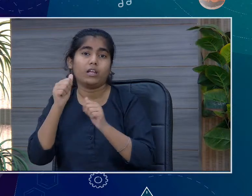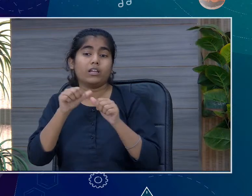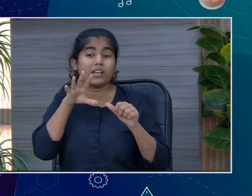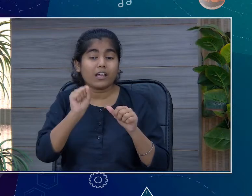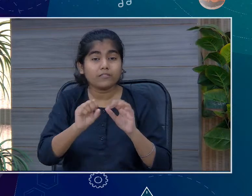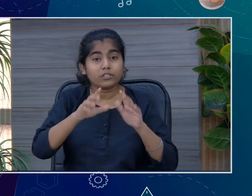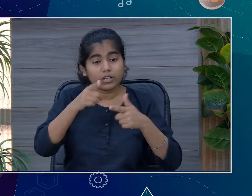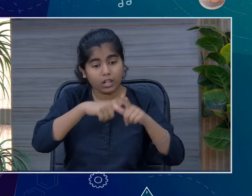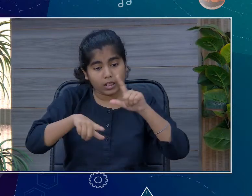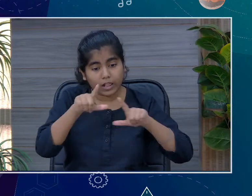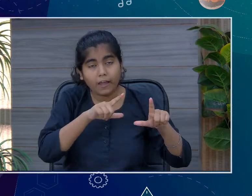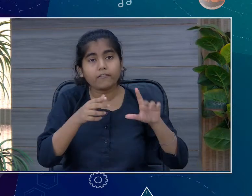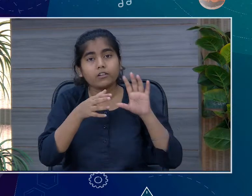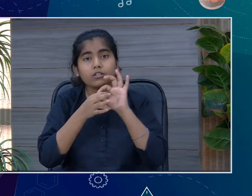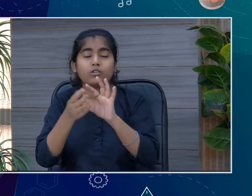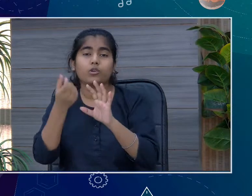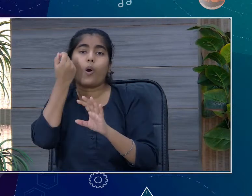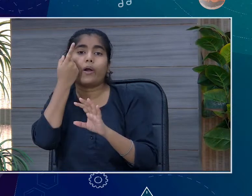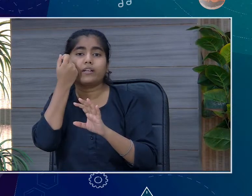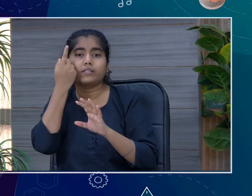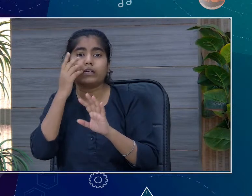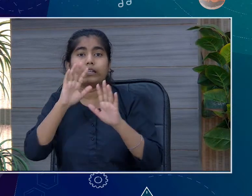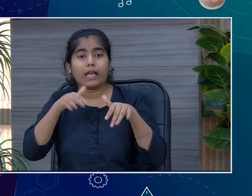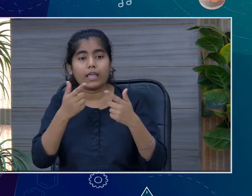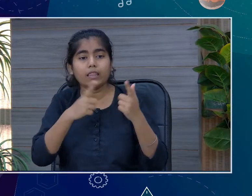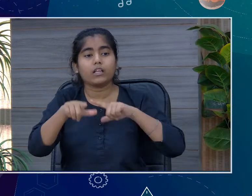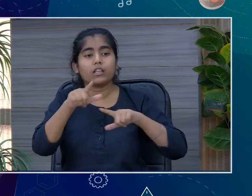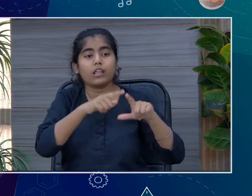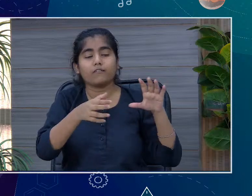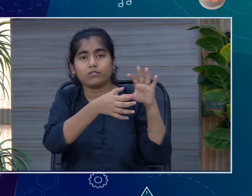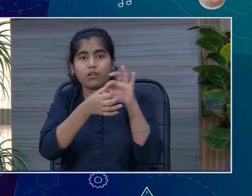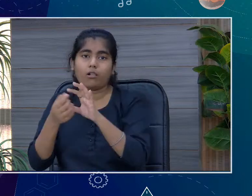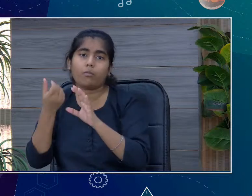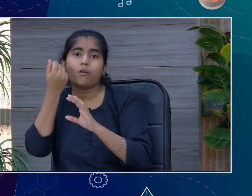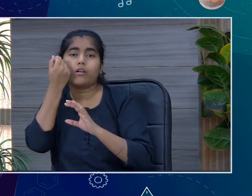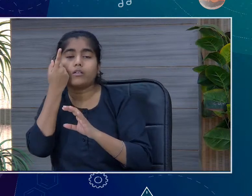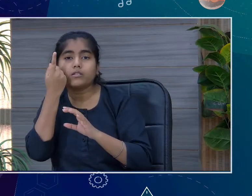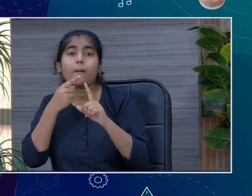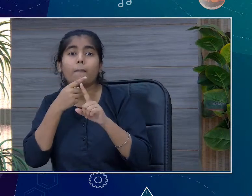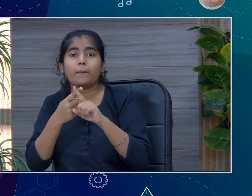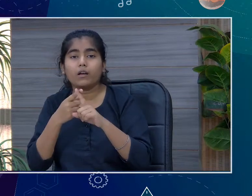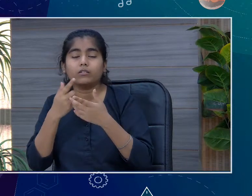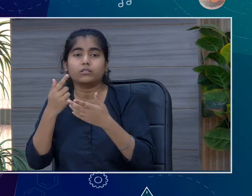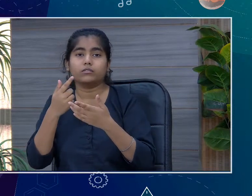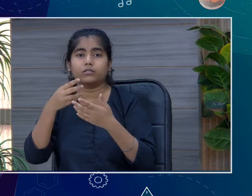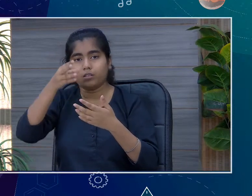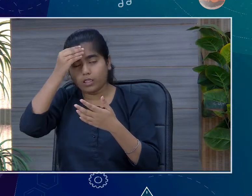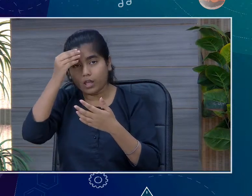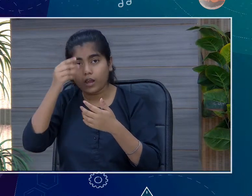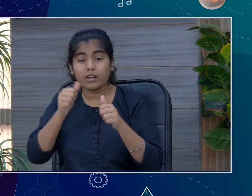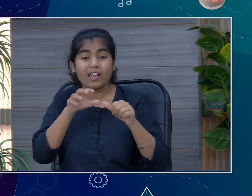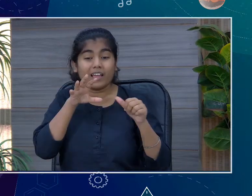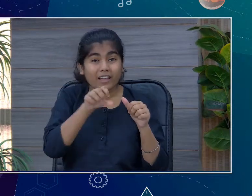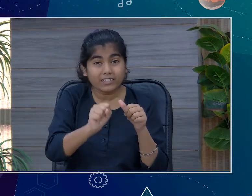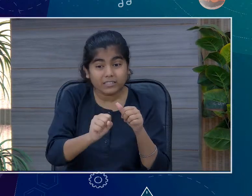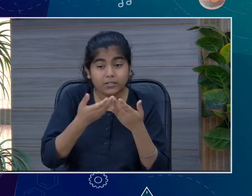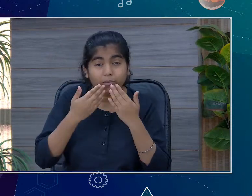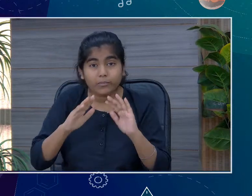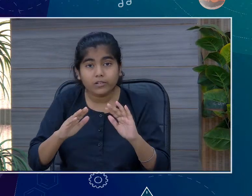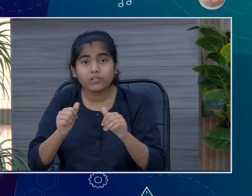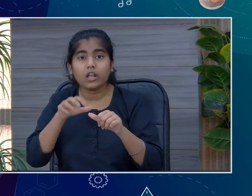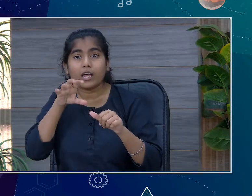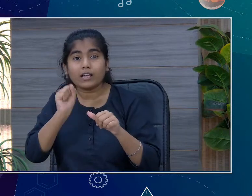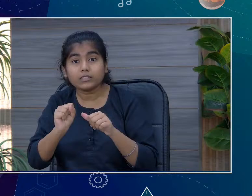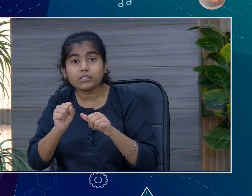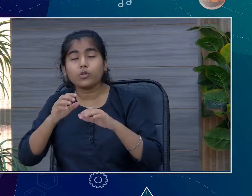they understand, through the language that they understand, access to the curriculum materials, access to the entire